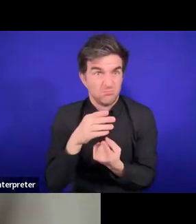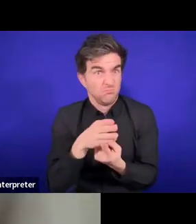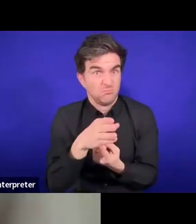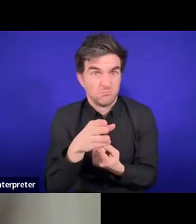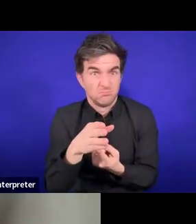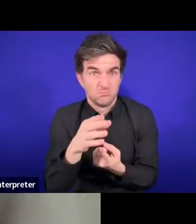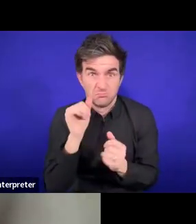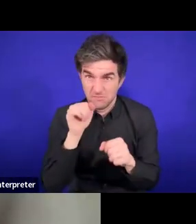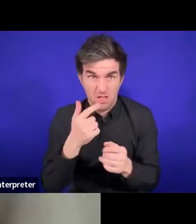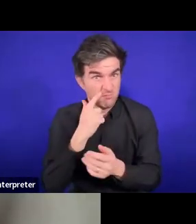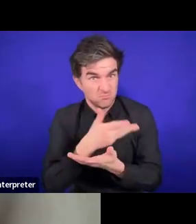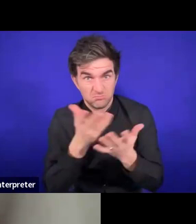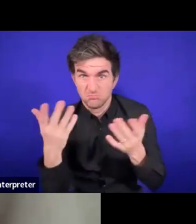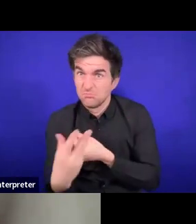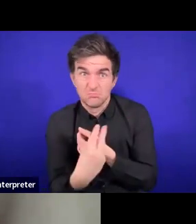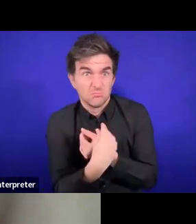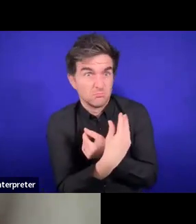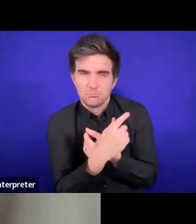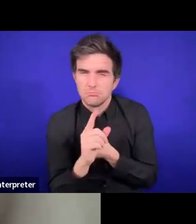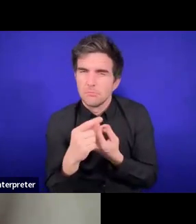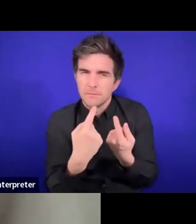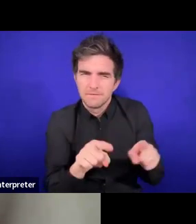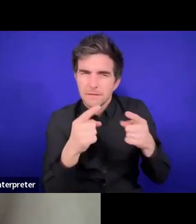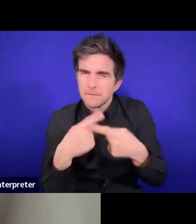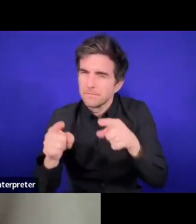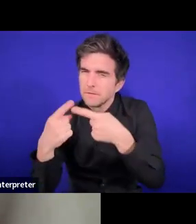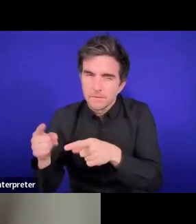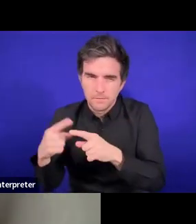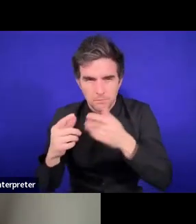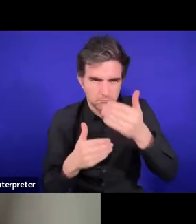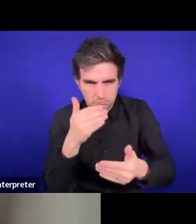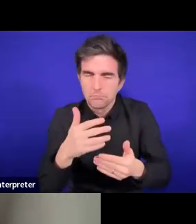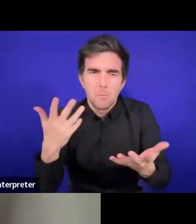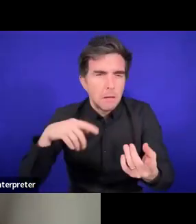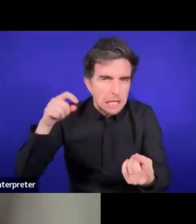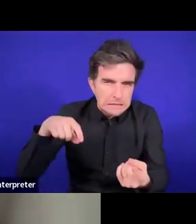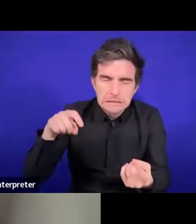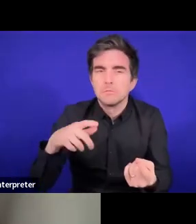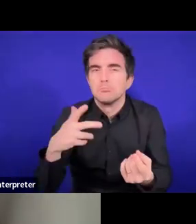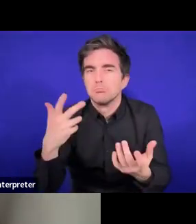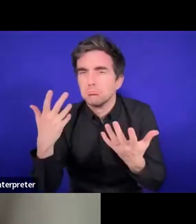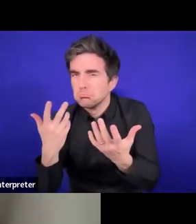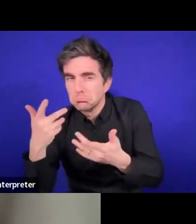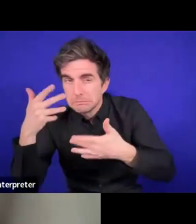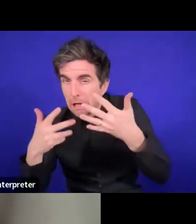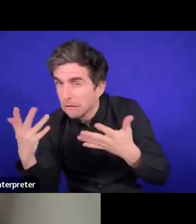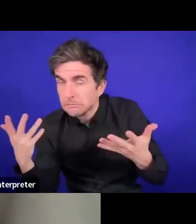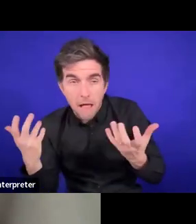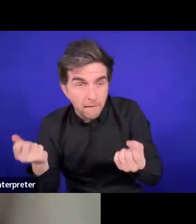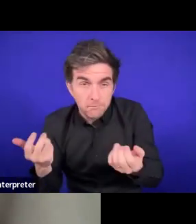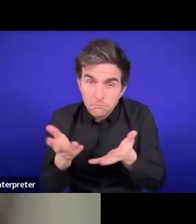we have limited evidence on which is a clear program that we could maybe